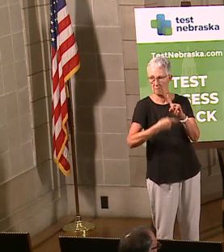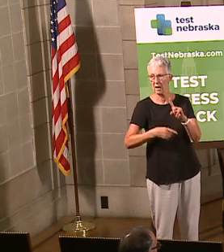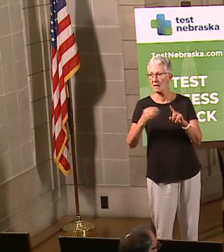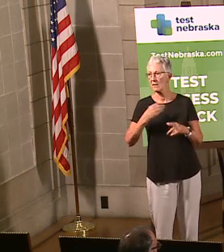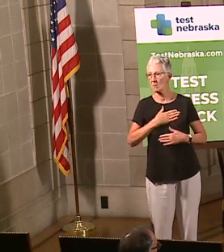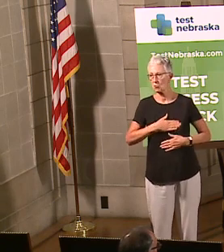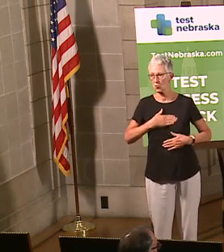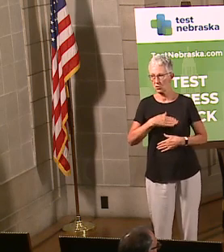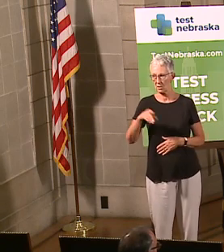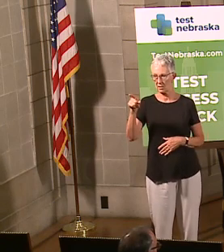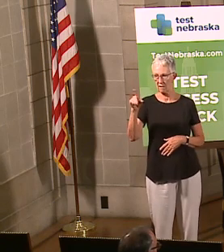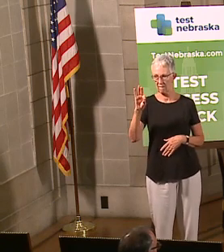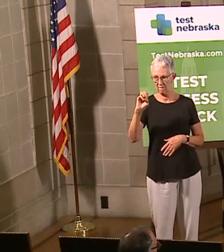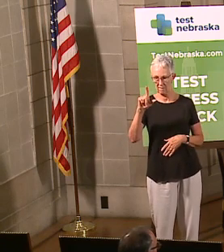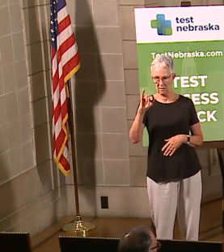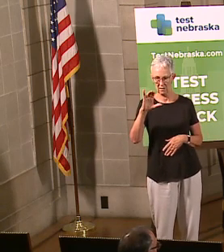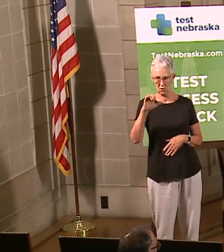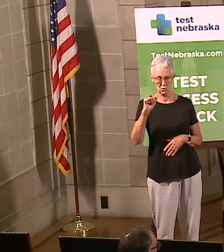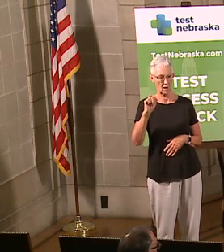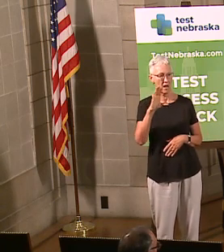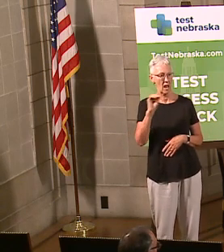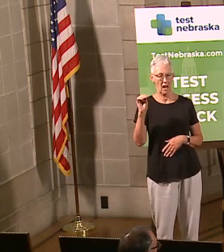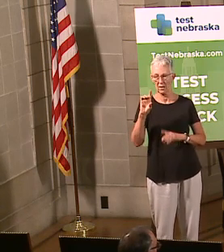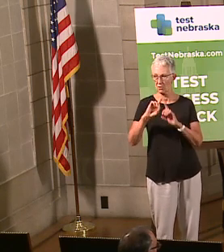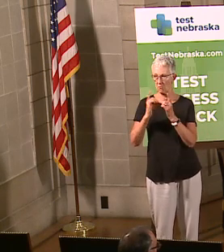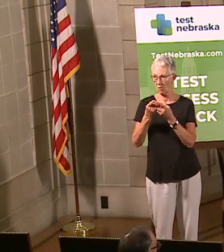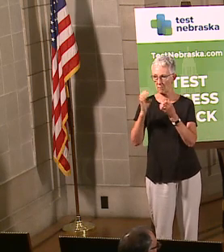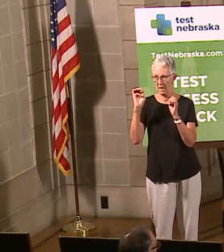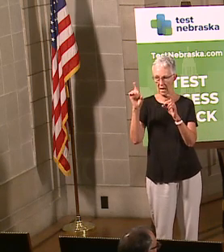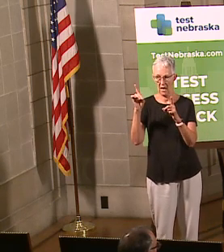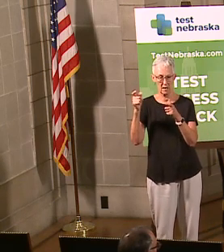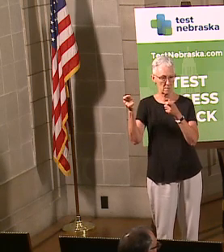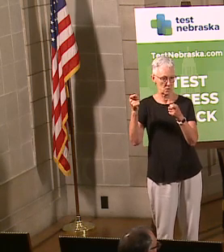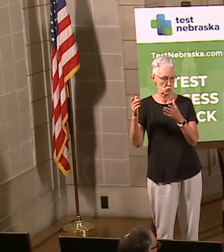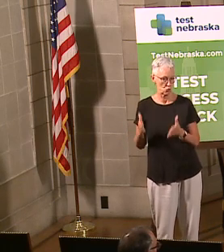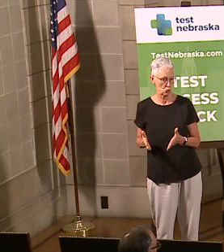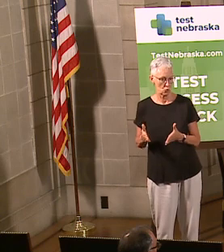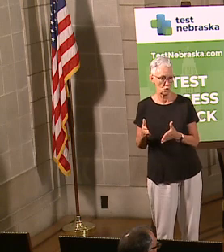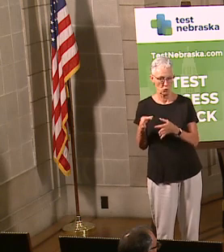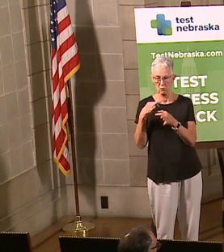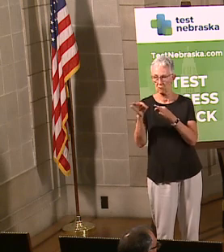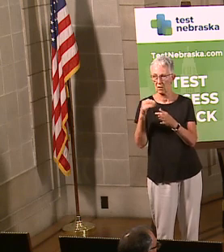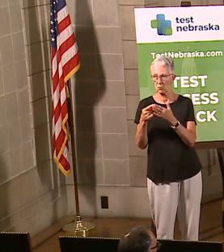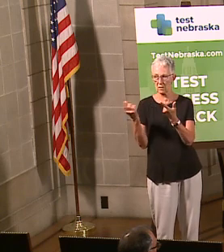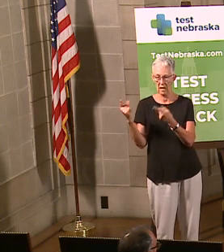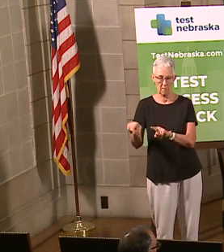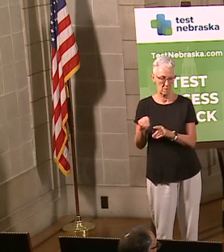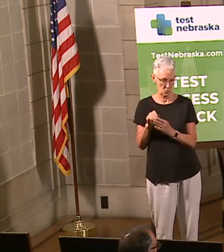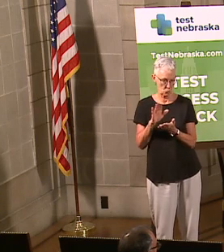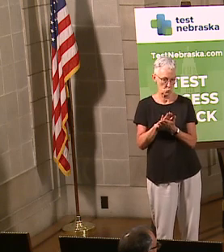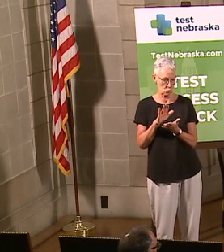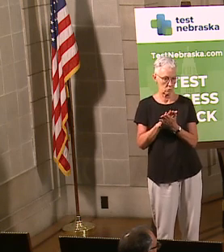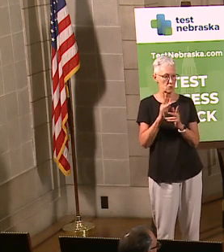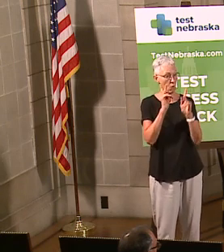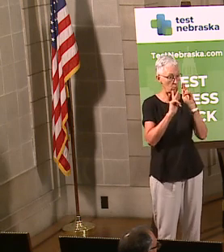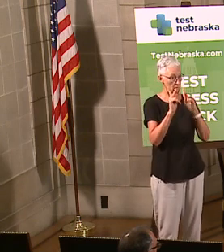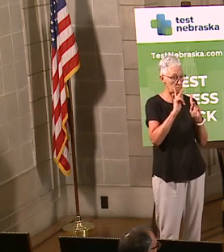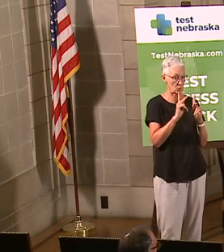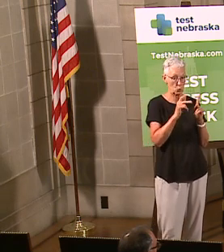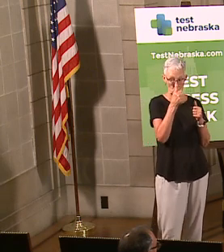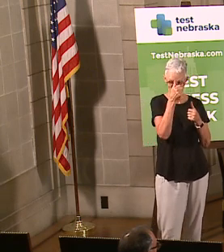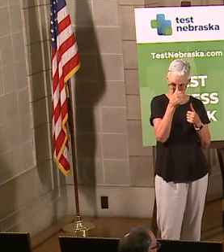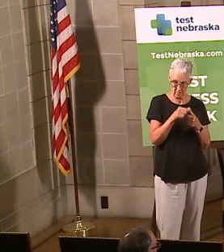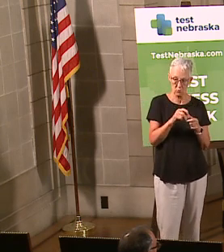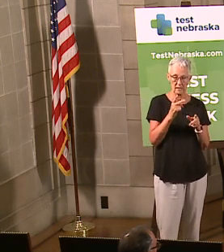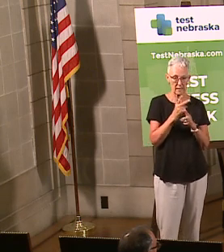you, and the commissioner coming to talk about what we're doing with regard to long-term care facilities in schools. Folks, again, please remember to continue to do social distancing